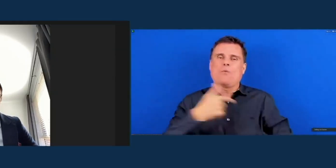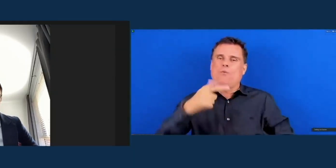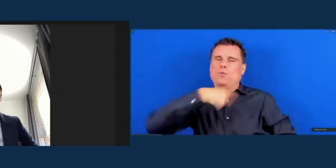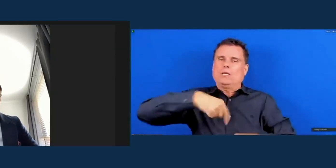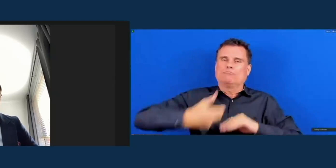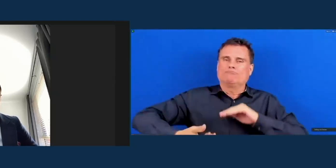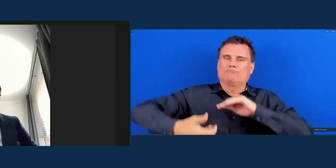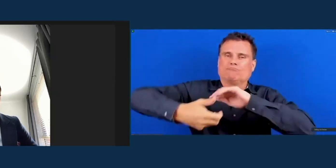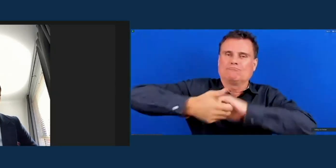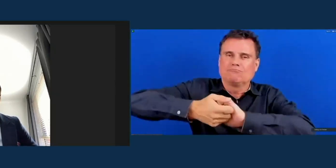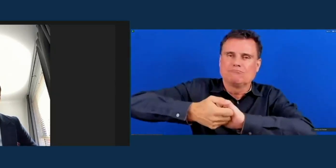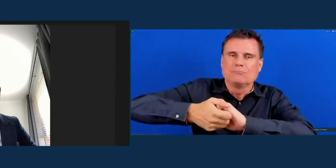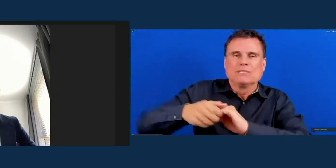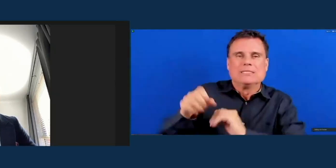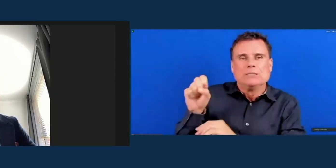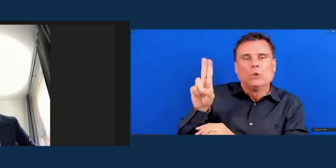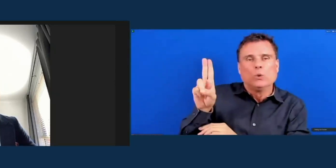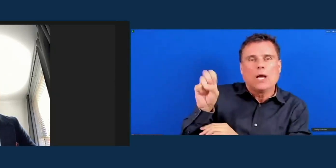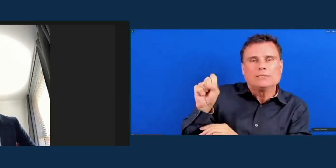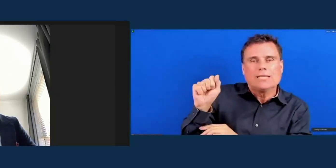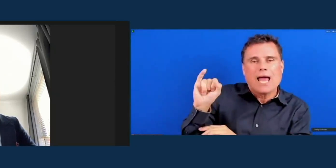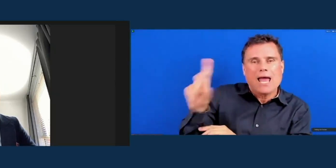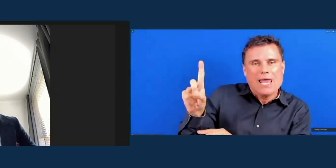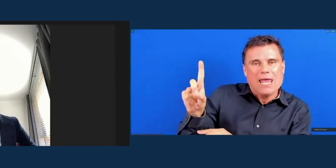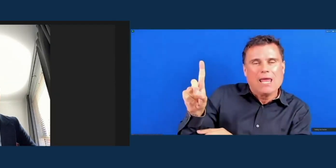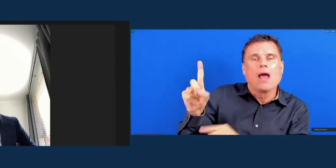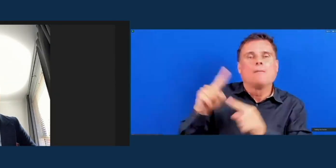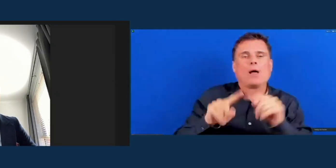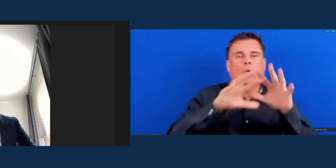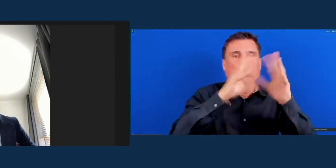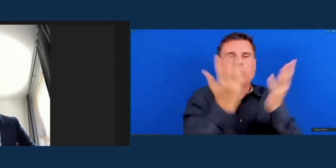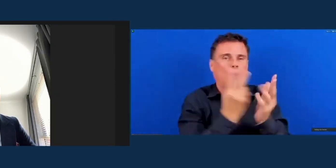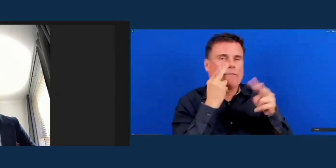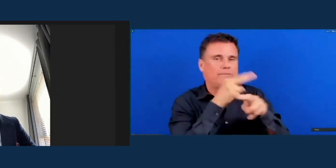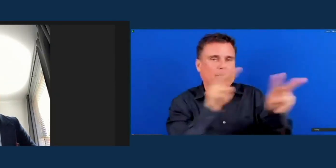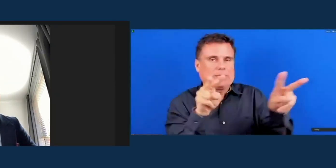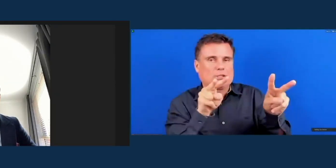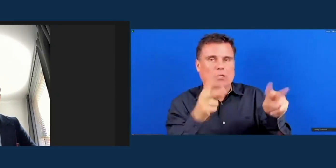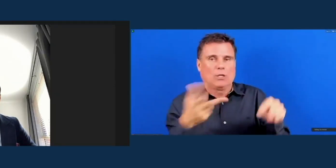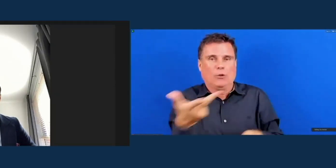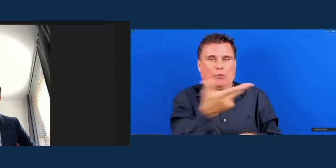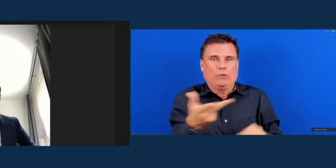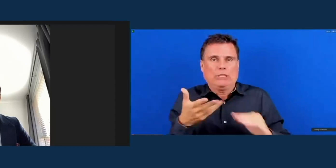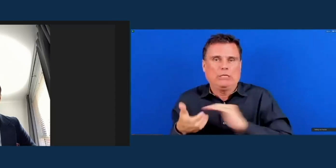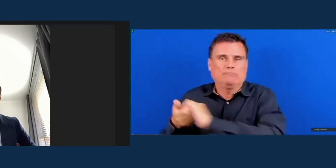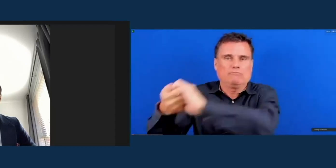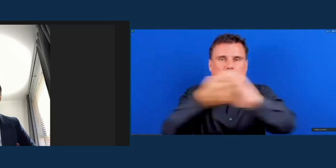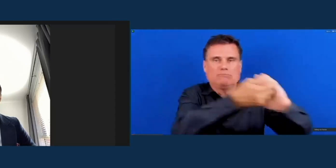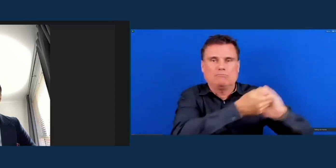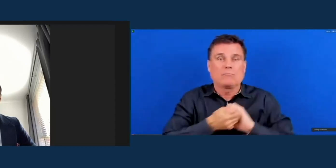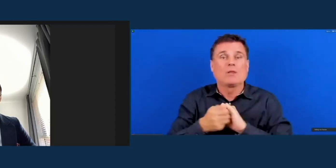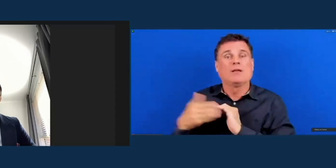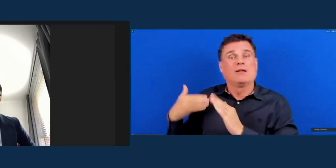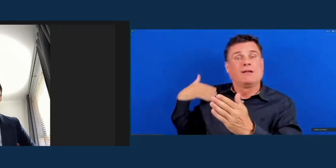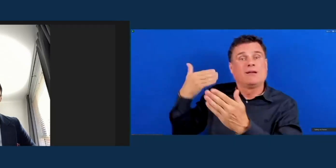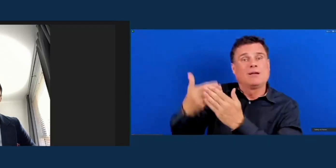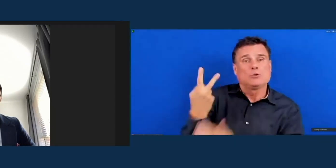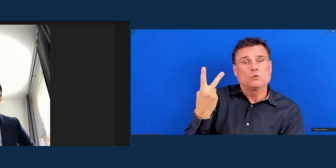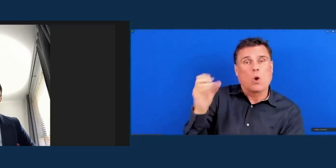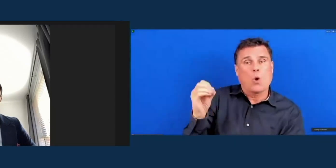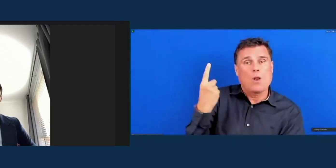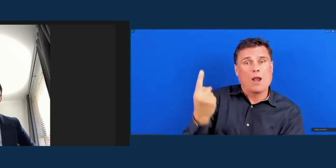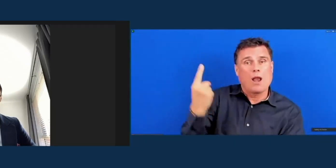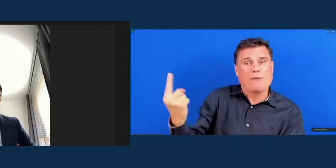Challenge. Our partnership was established in 2011 at a time when research was scarce on